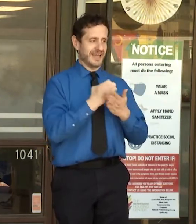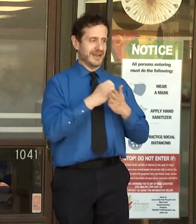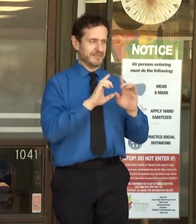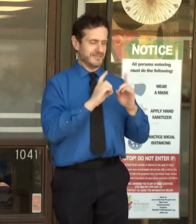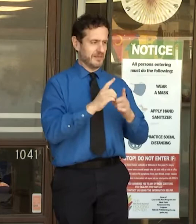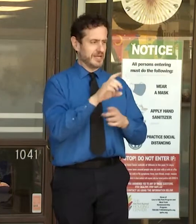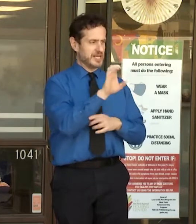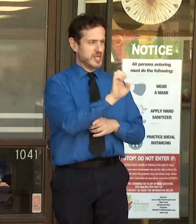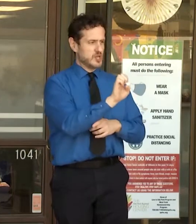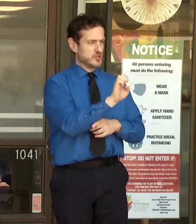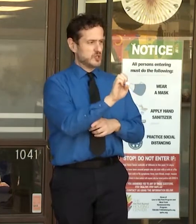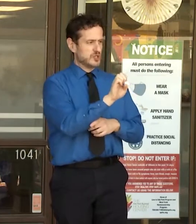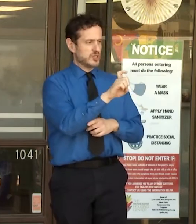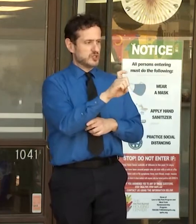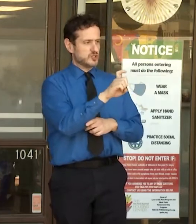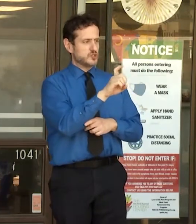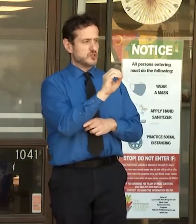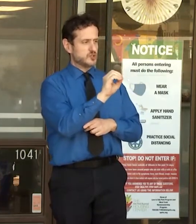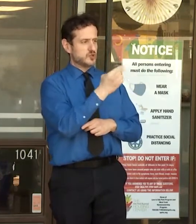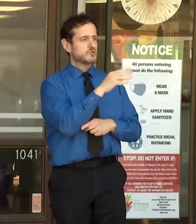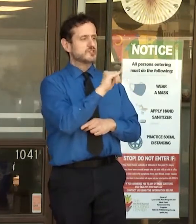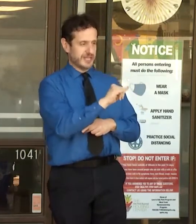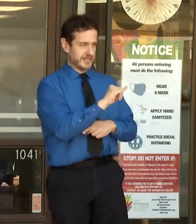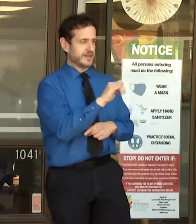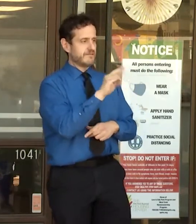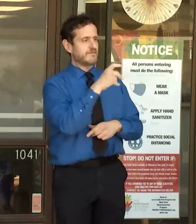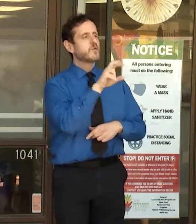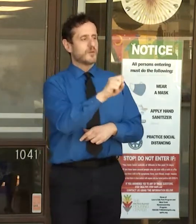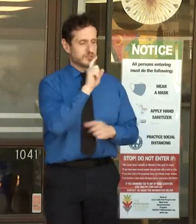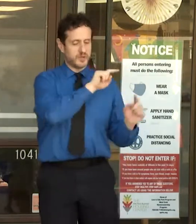like to ask Sochi to come and talk a little bit about it.